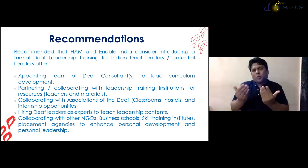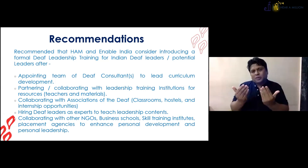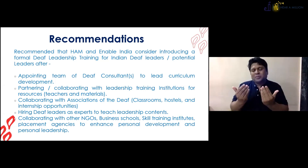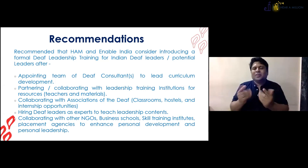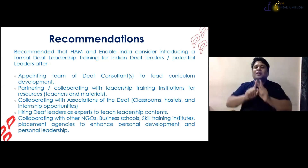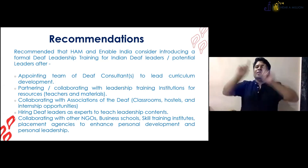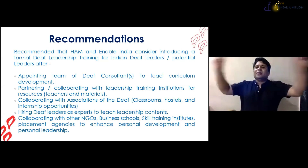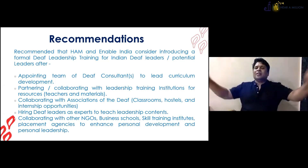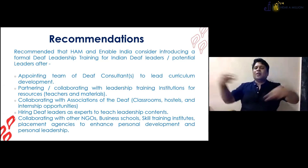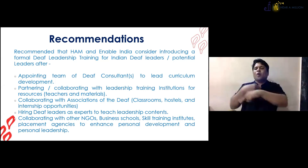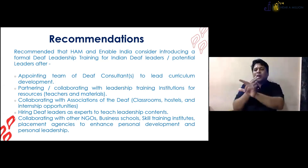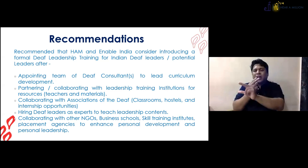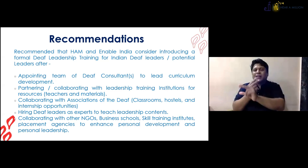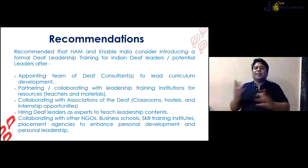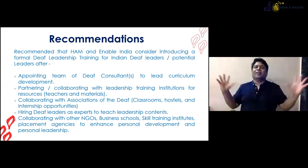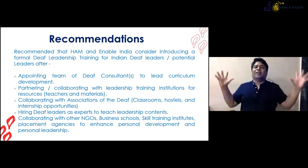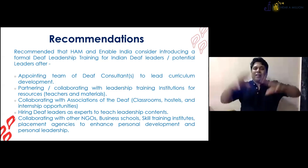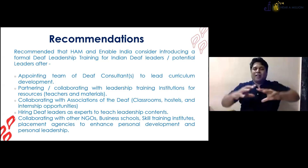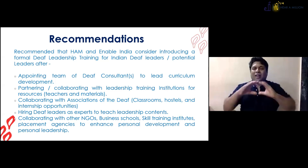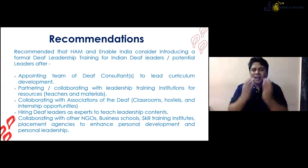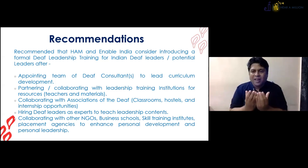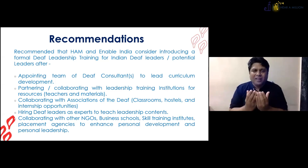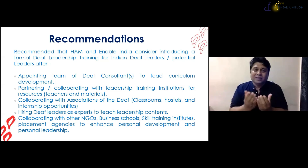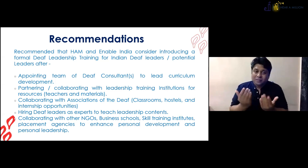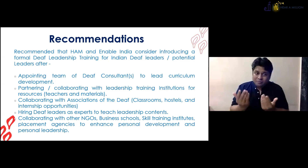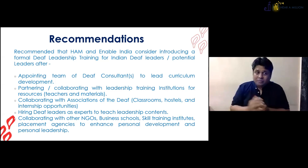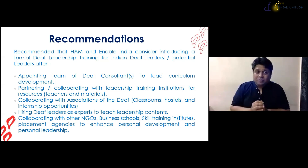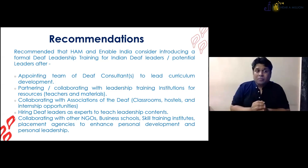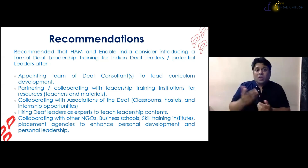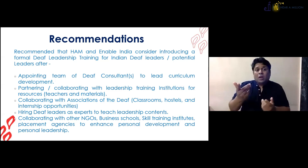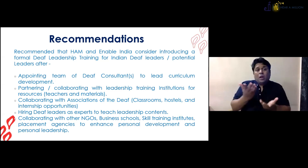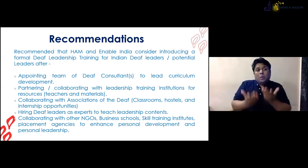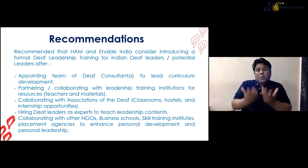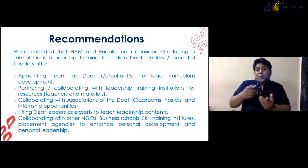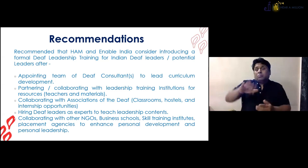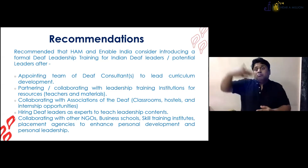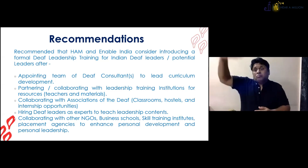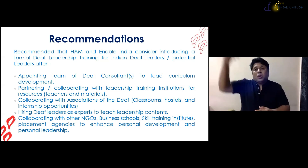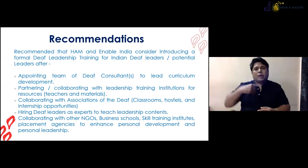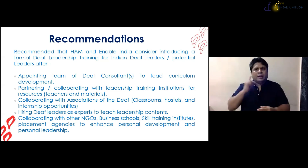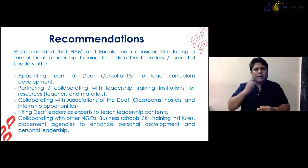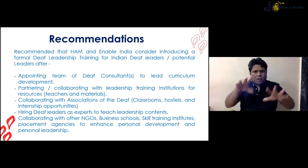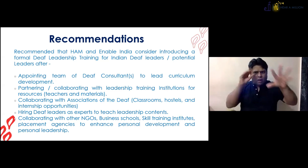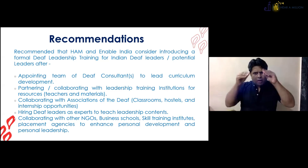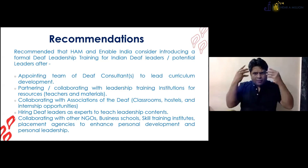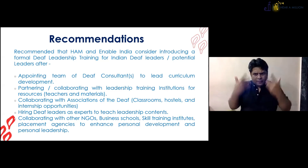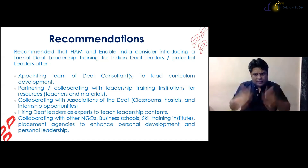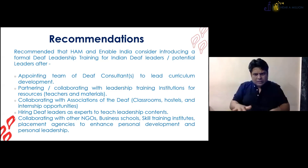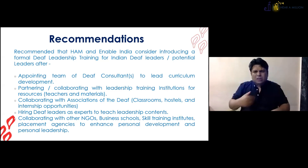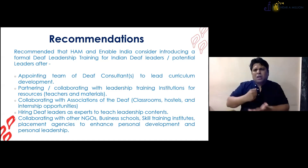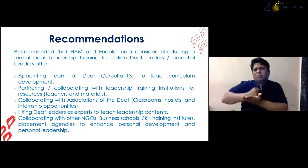yeah, if deaf training can happen there, if people want to come and attend classes there, or sometimes the classes online.